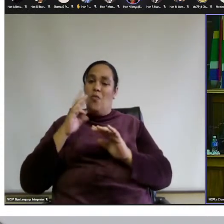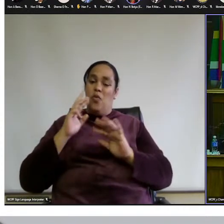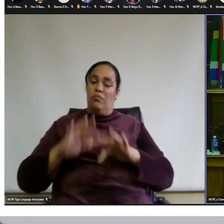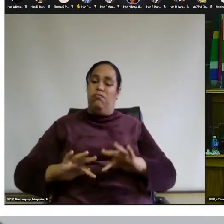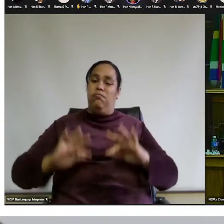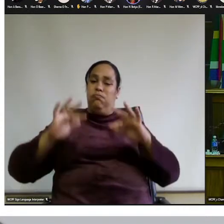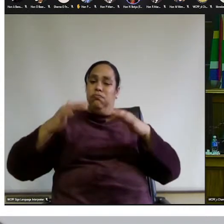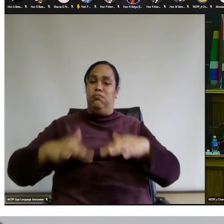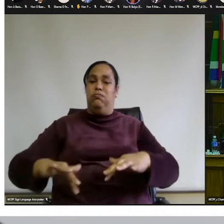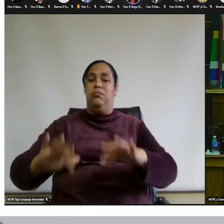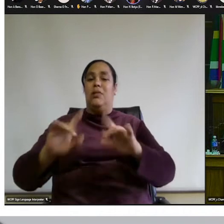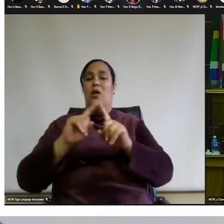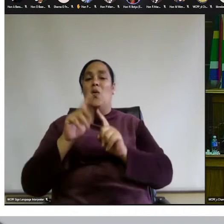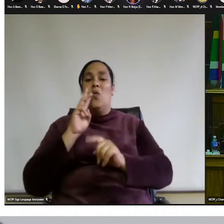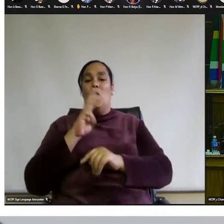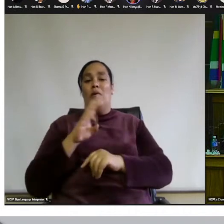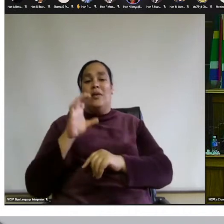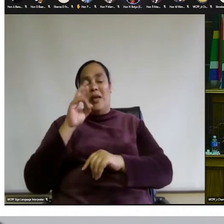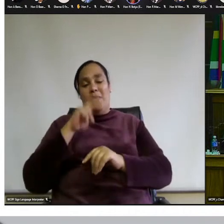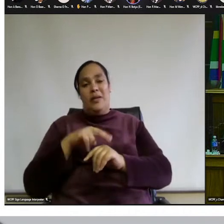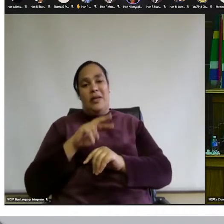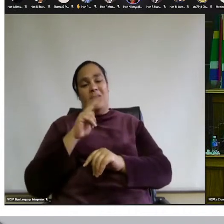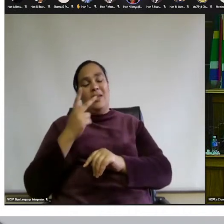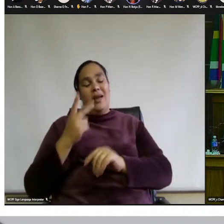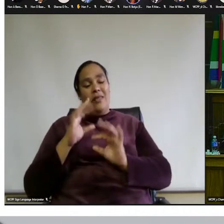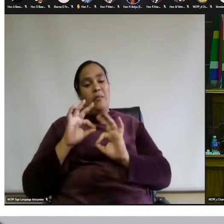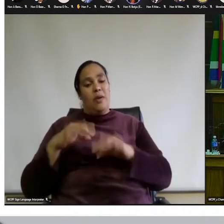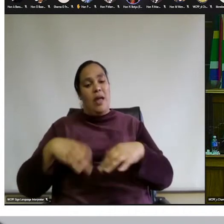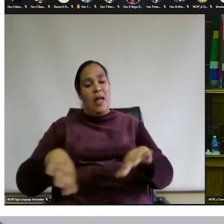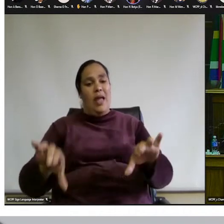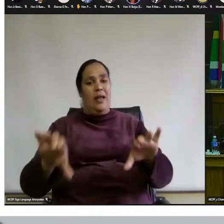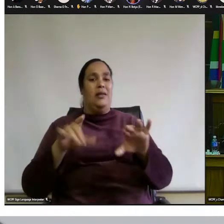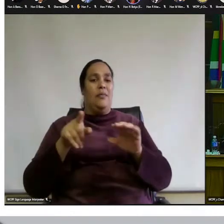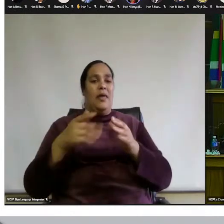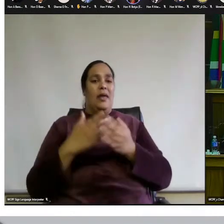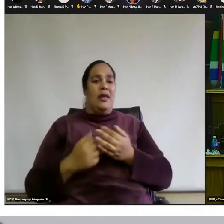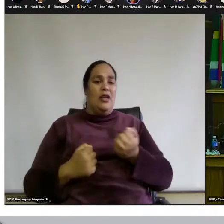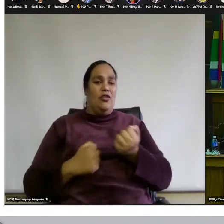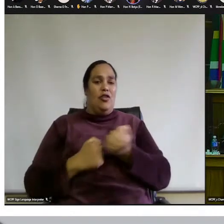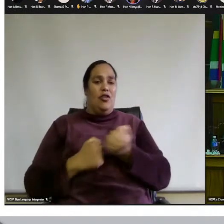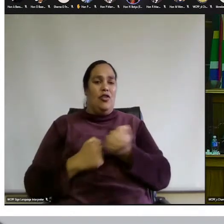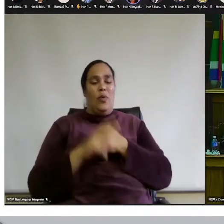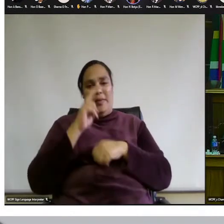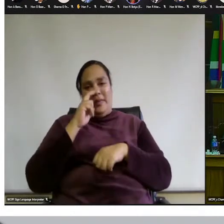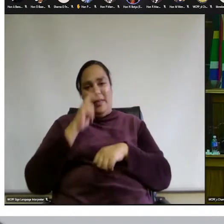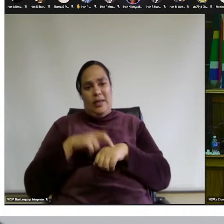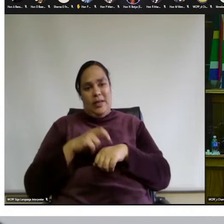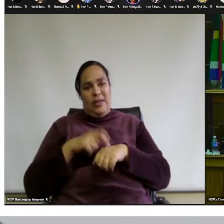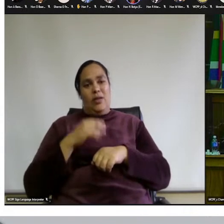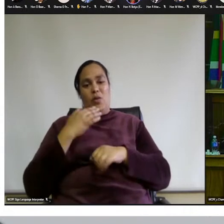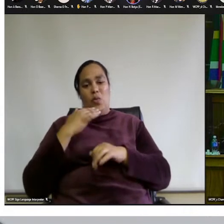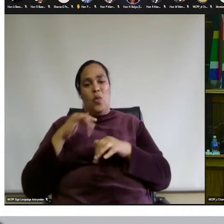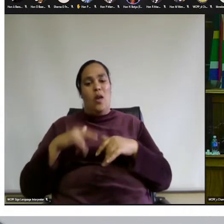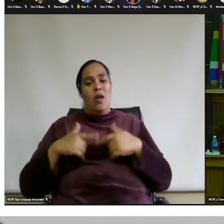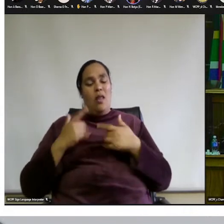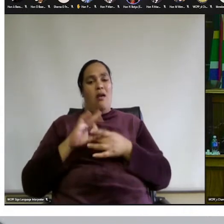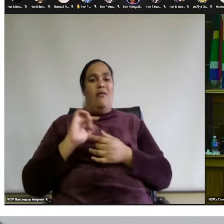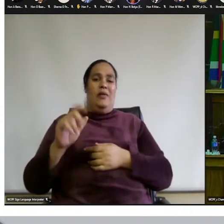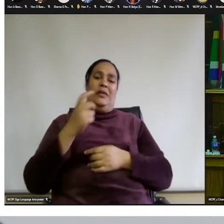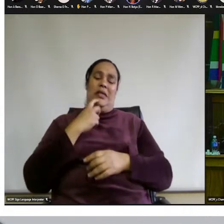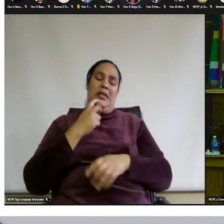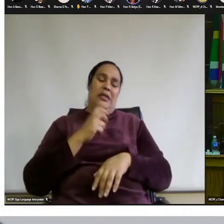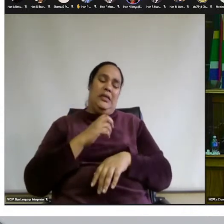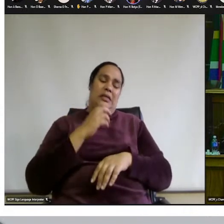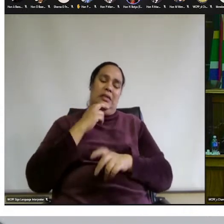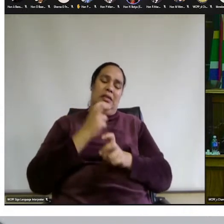Western Cape needs a proactive metropolitan which is able to assist the poor and the needy who resides in deplorable